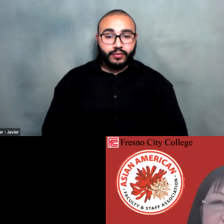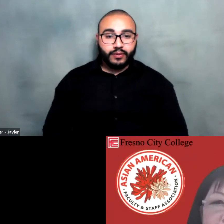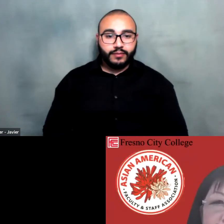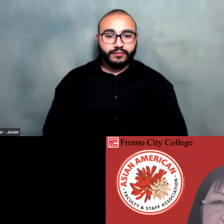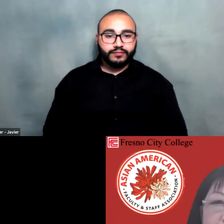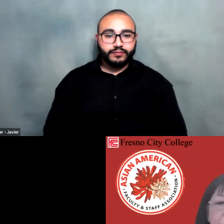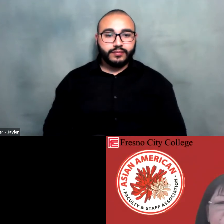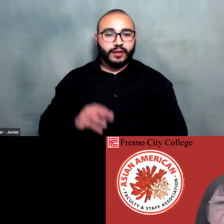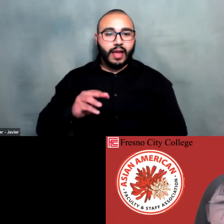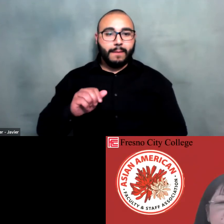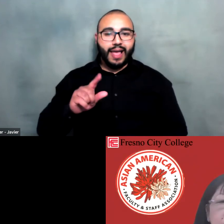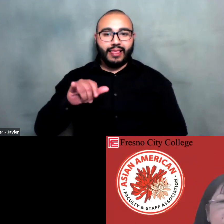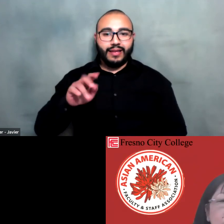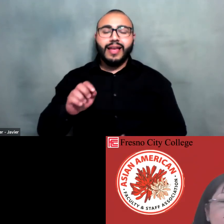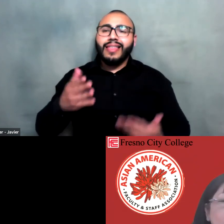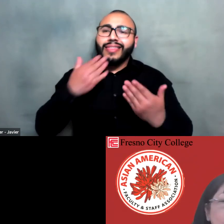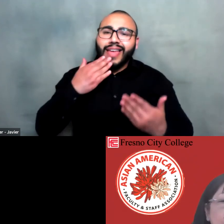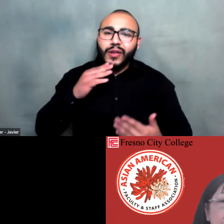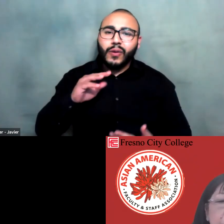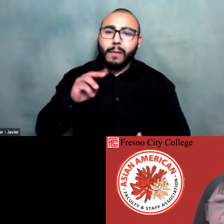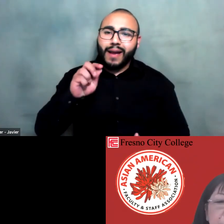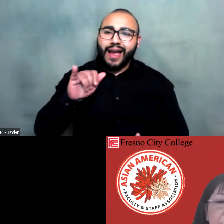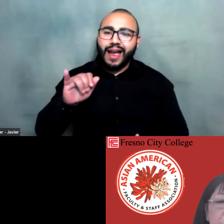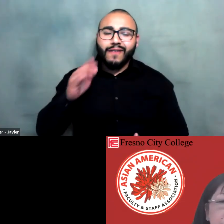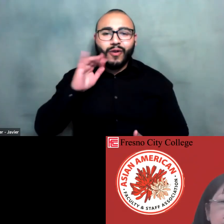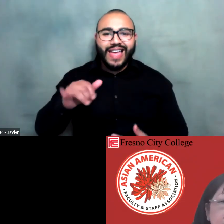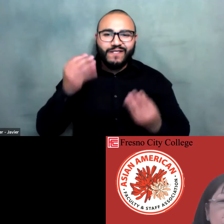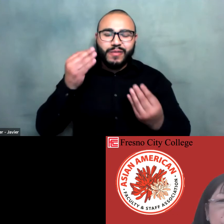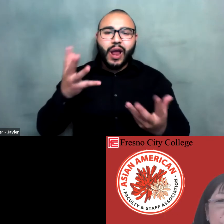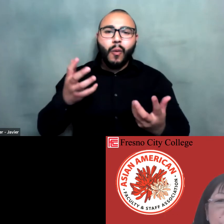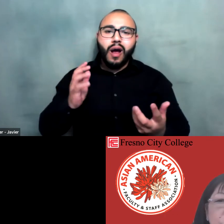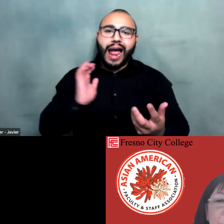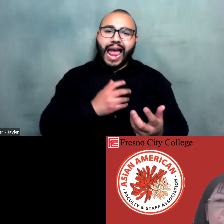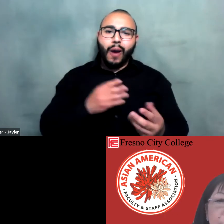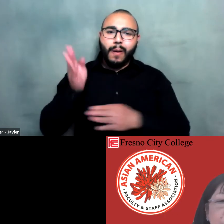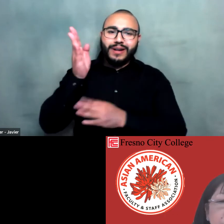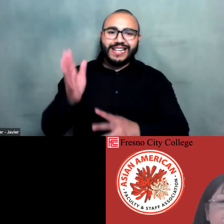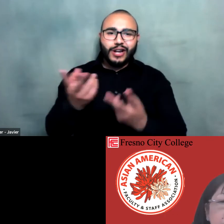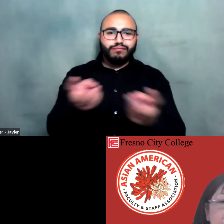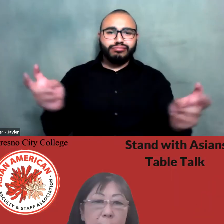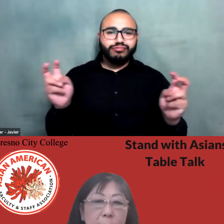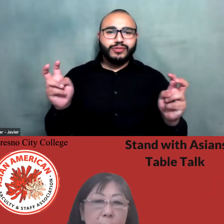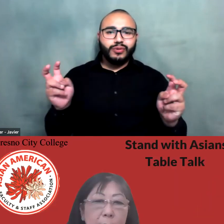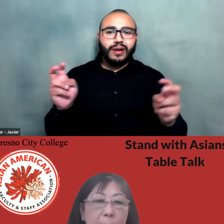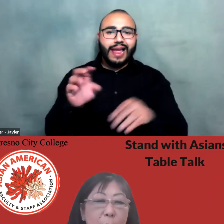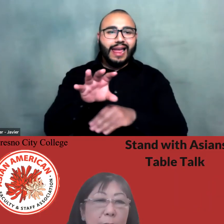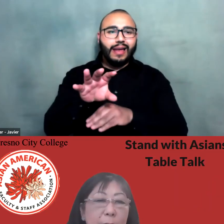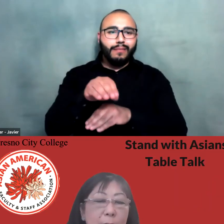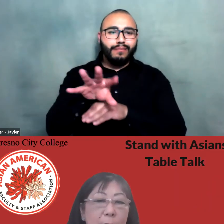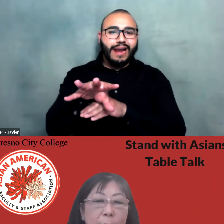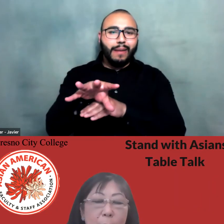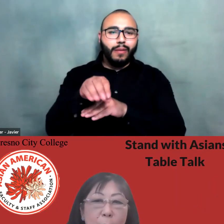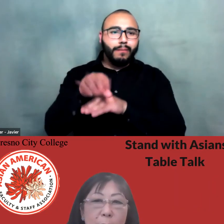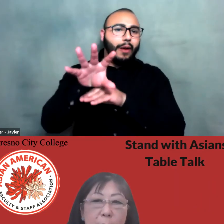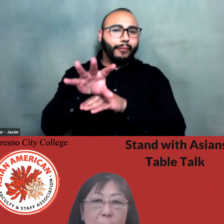Thank you, Mai, for that information. I would like all of our presenters now to turn on your cameras. And I want to